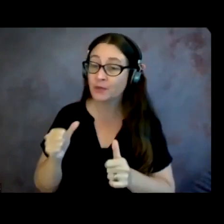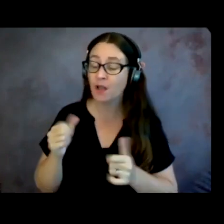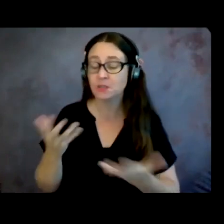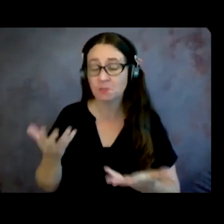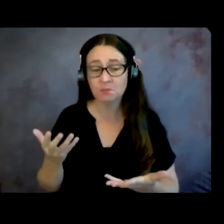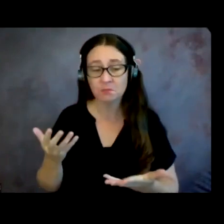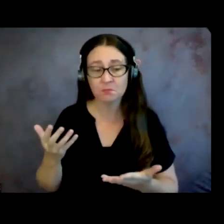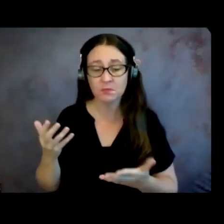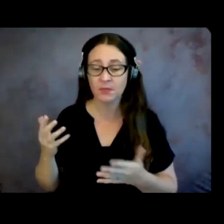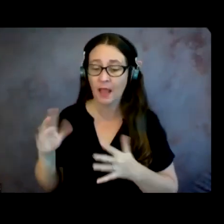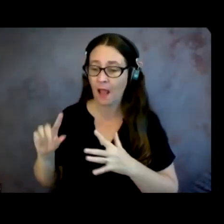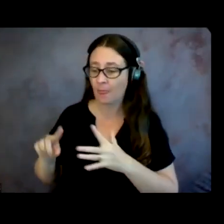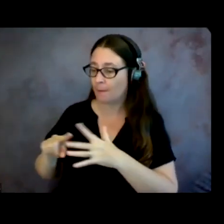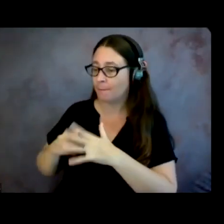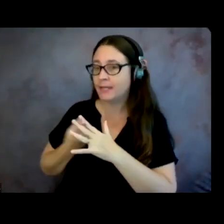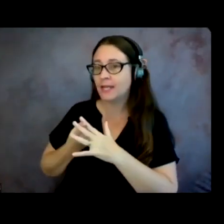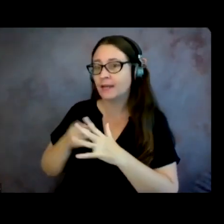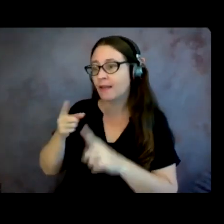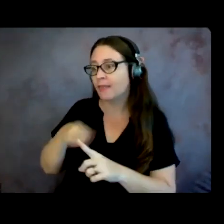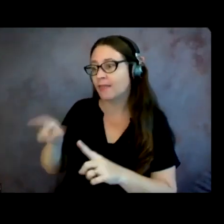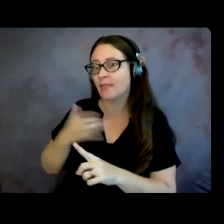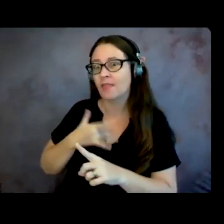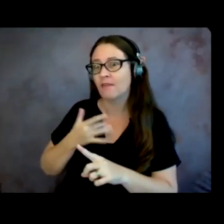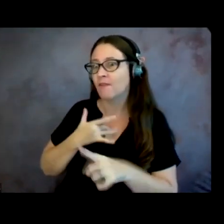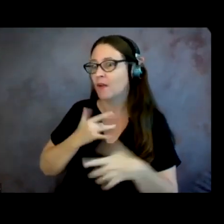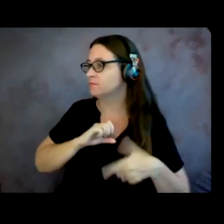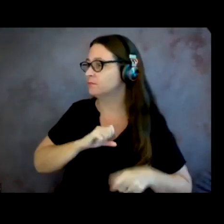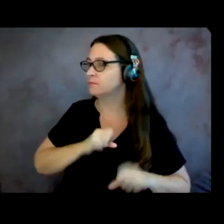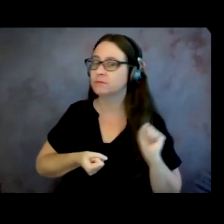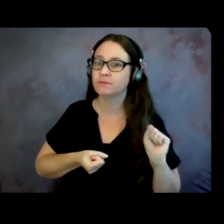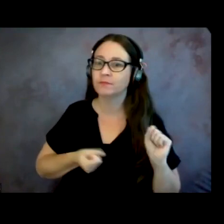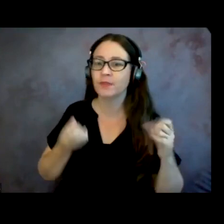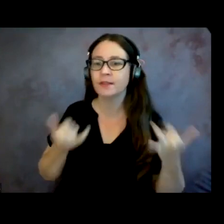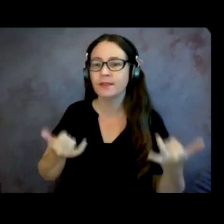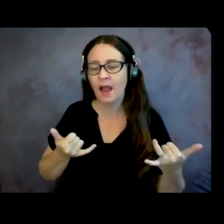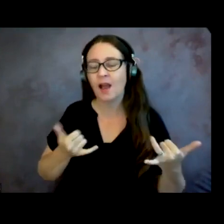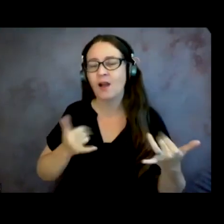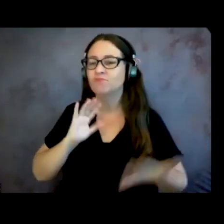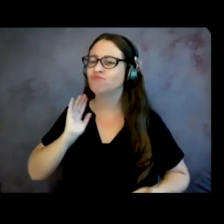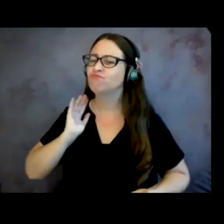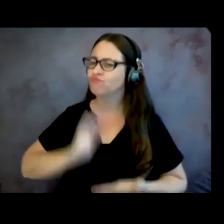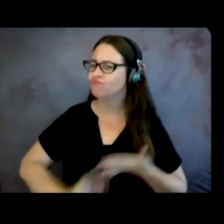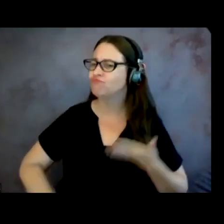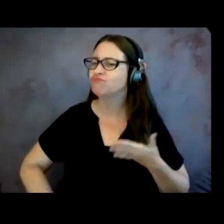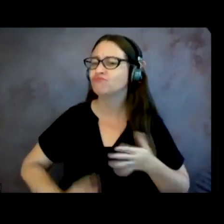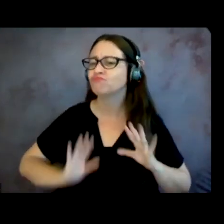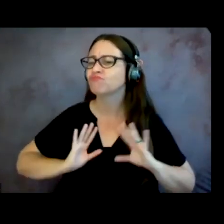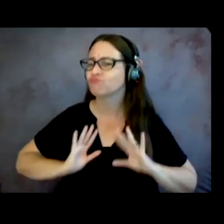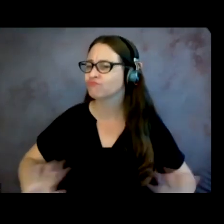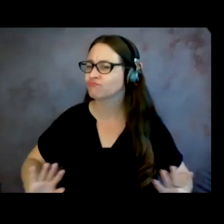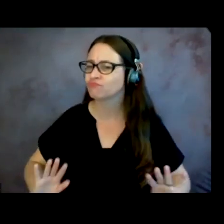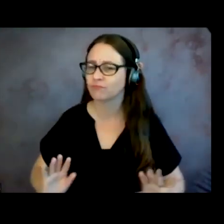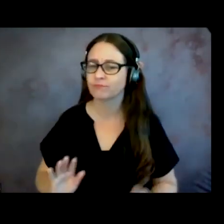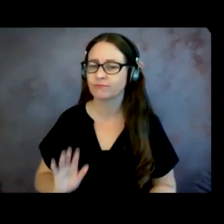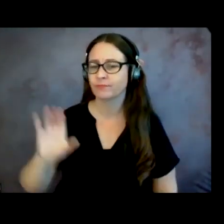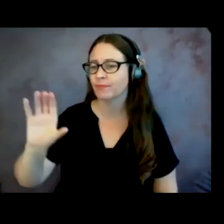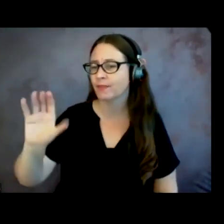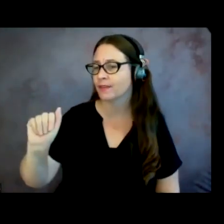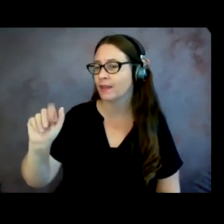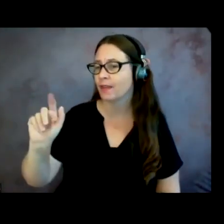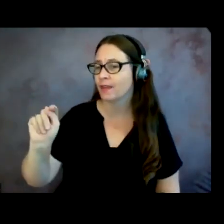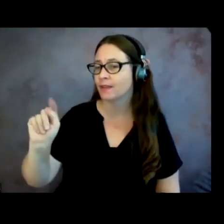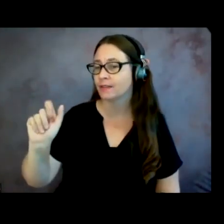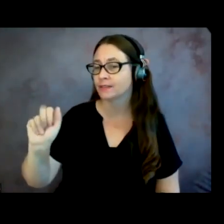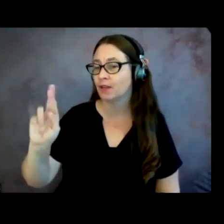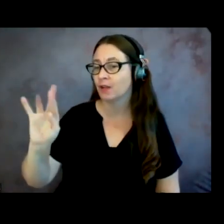just devastated them. It now had lost power on my parents. Katarina mentioned, don't let something